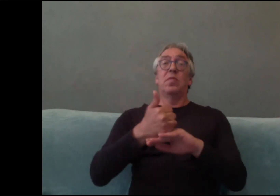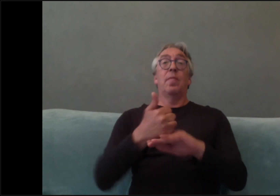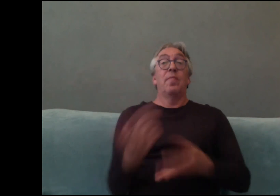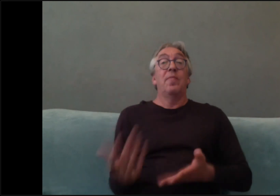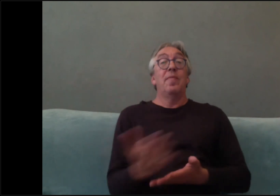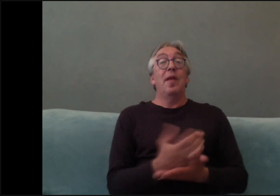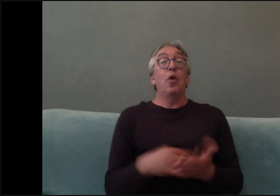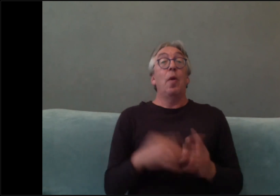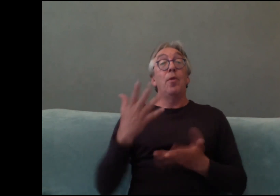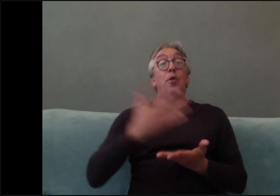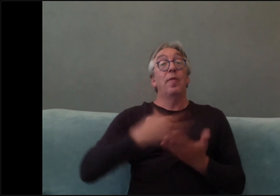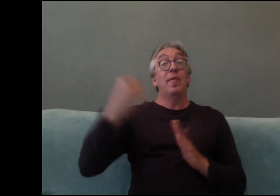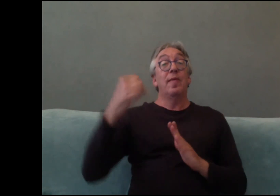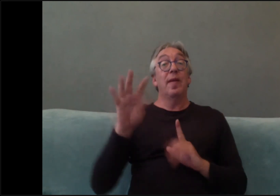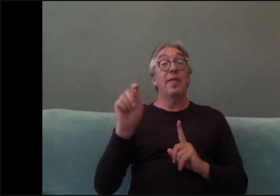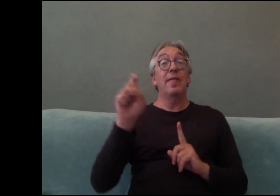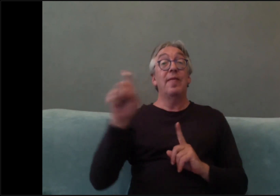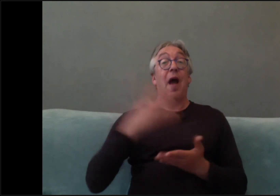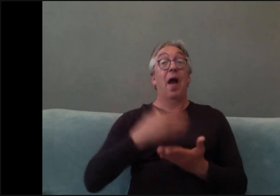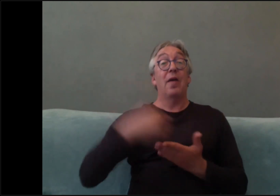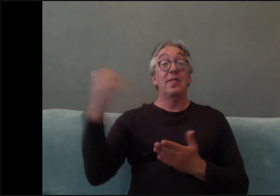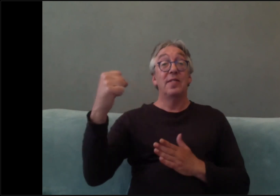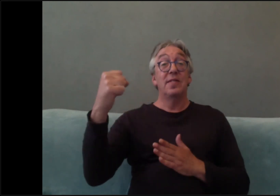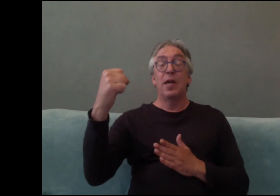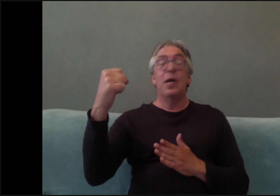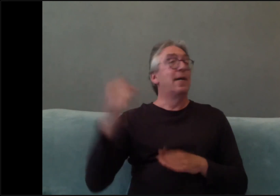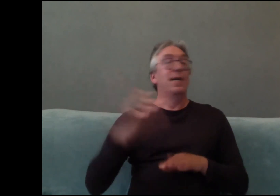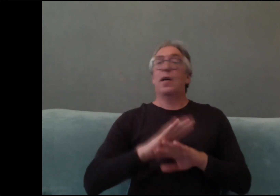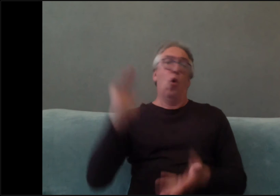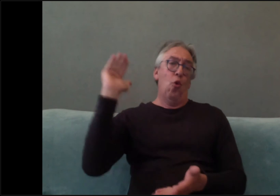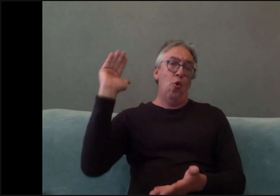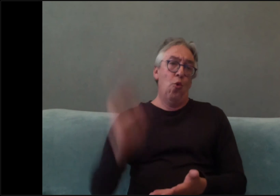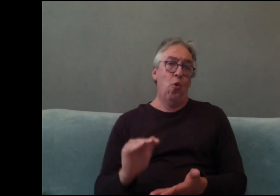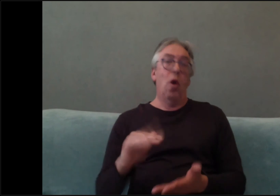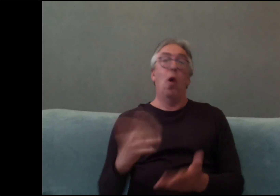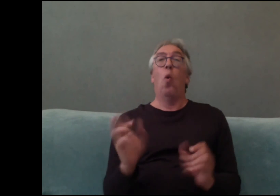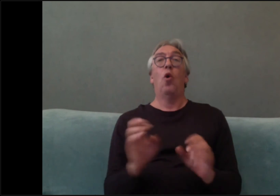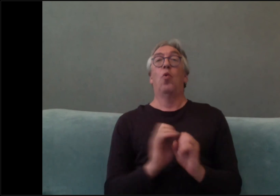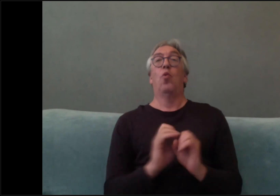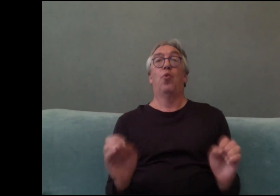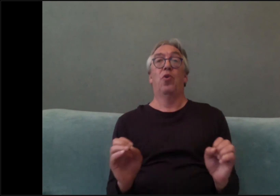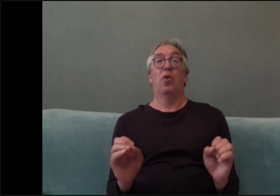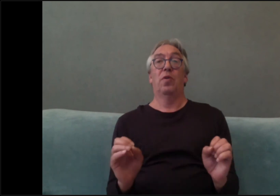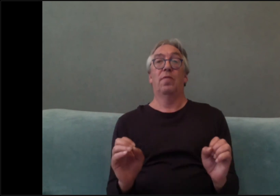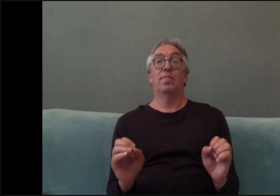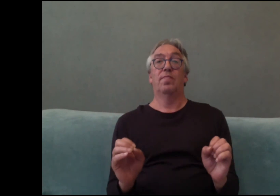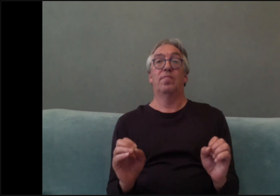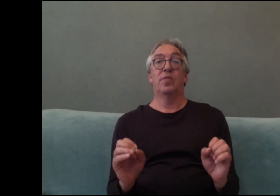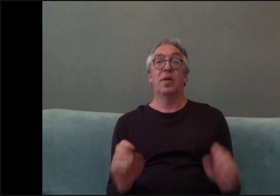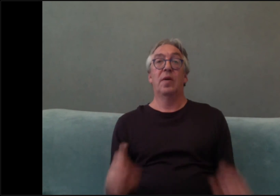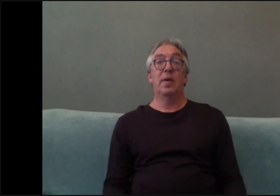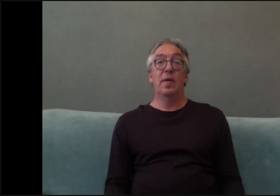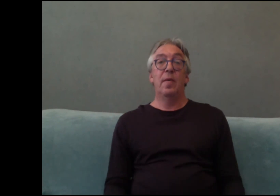enforce mandatory hiring quotas for people with disabilities. Also, adapt the so-called